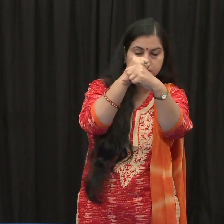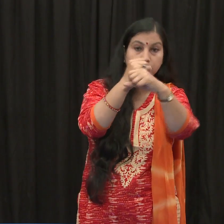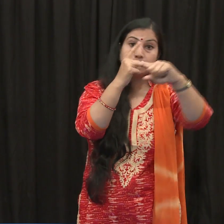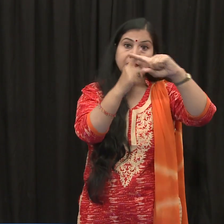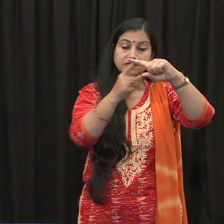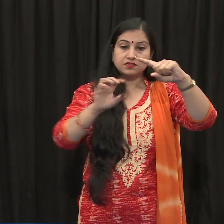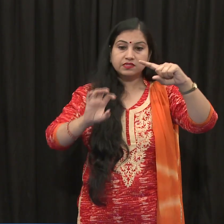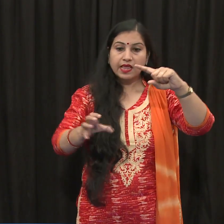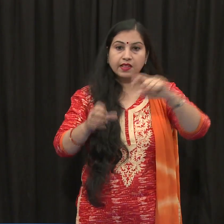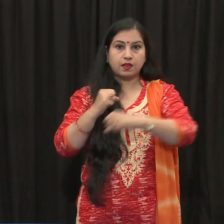governments.